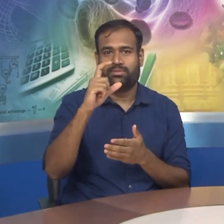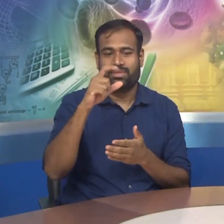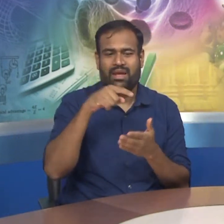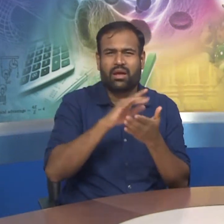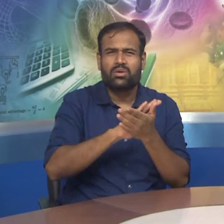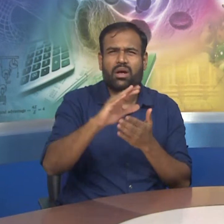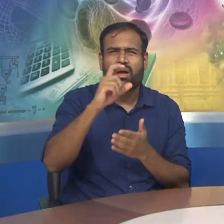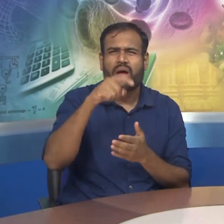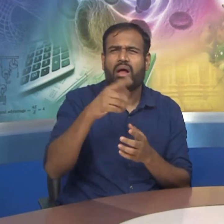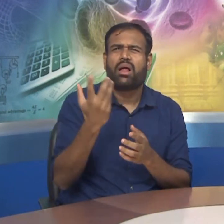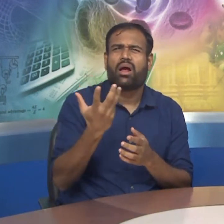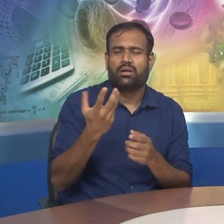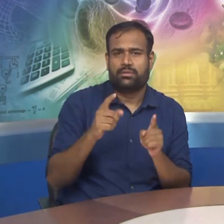the state level.